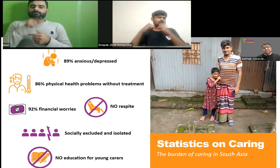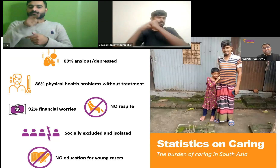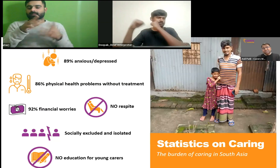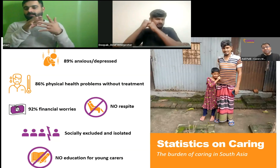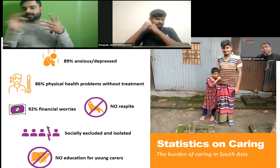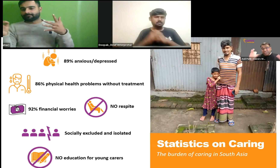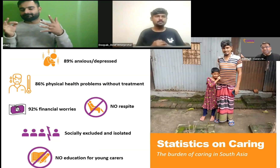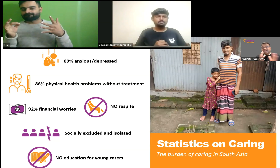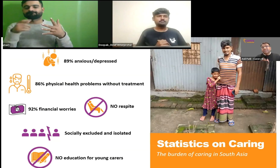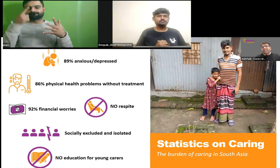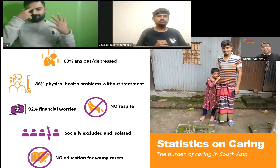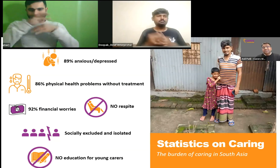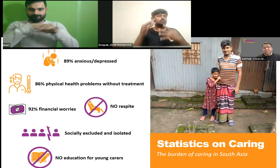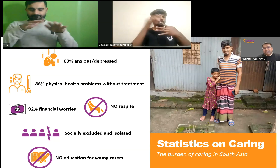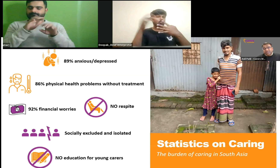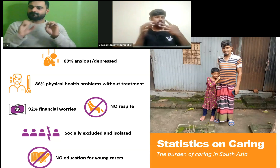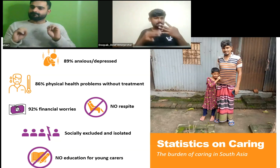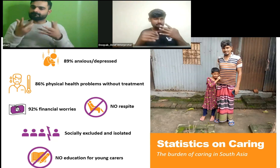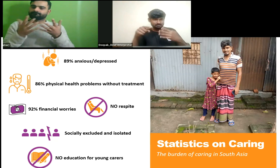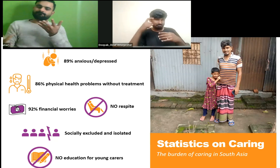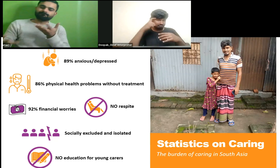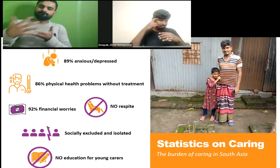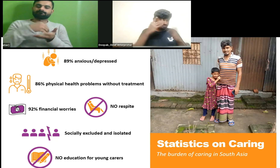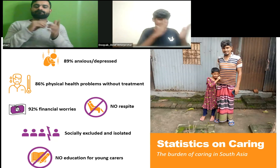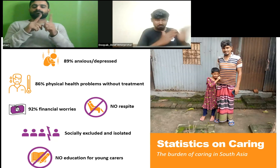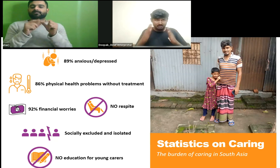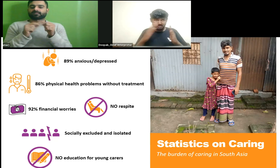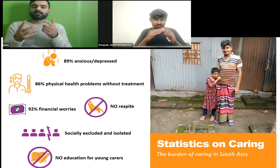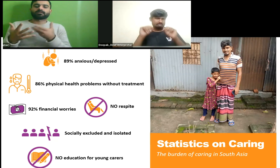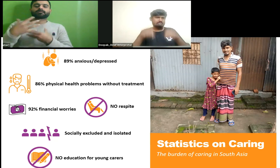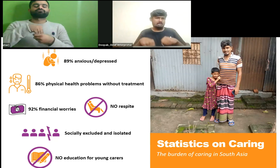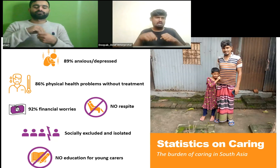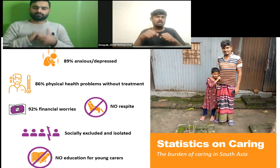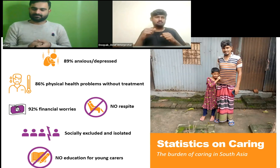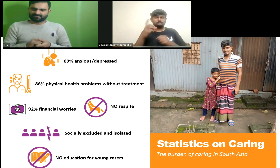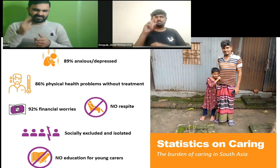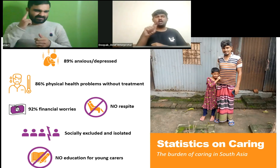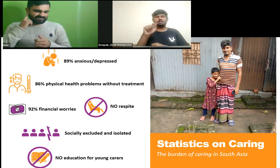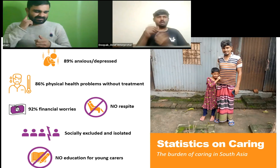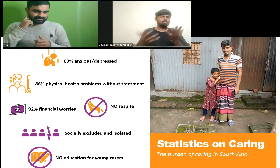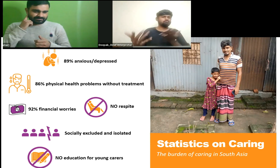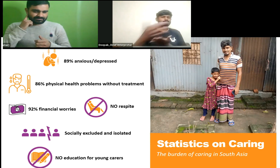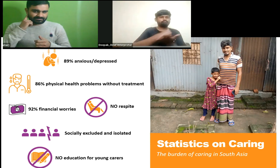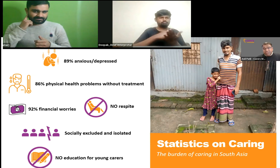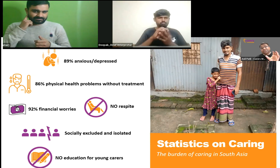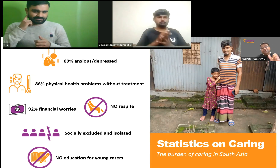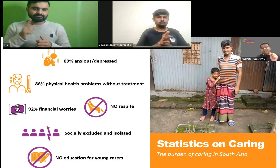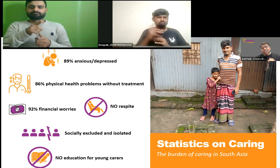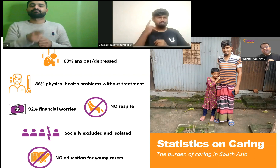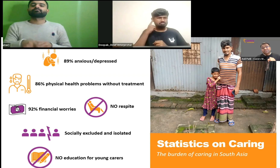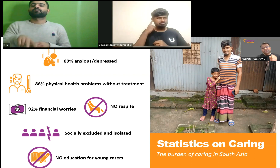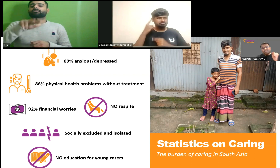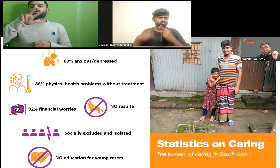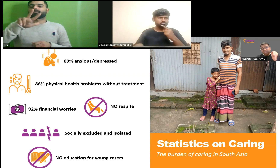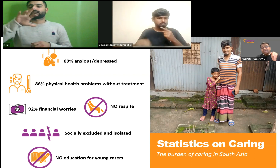of statistics, we started collecting the data in South Asia. Just to give you 89%